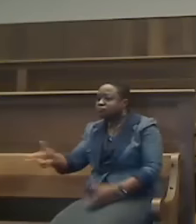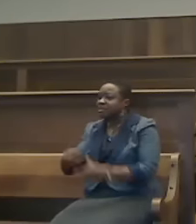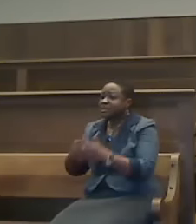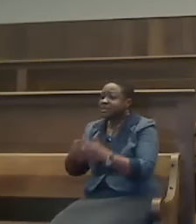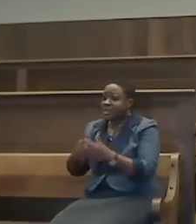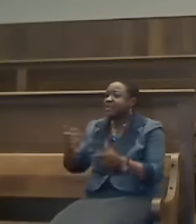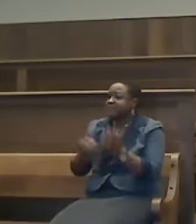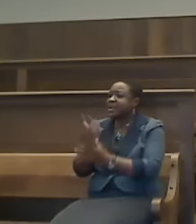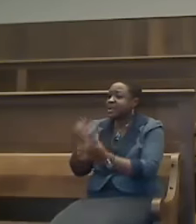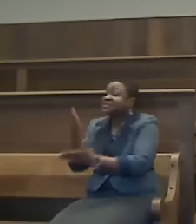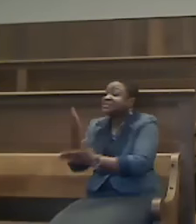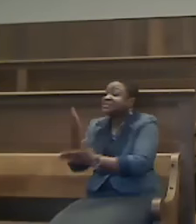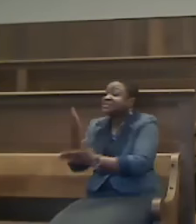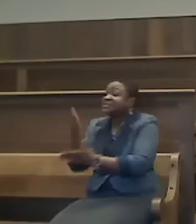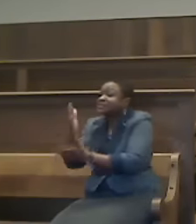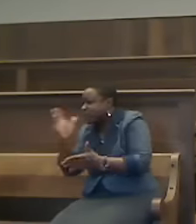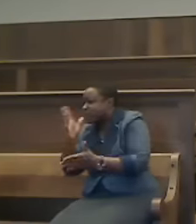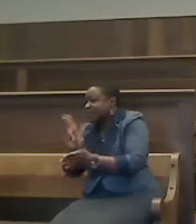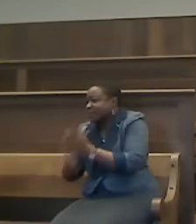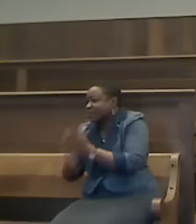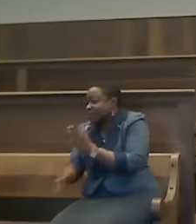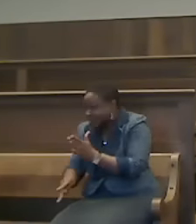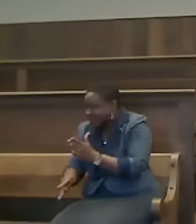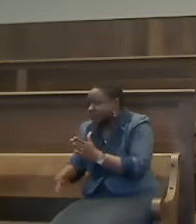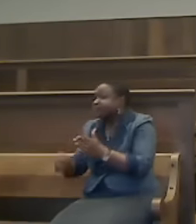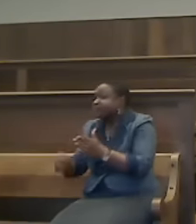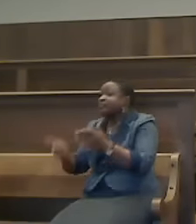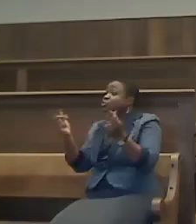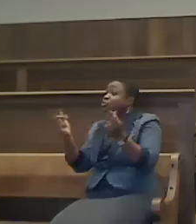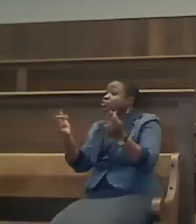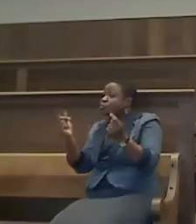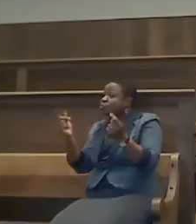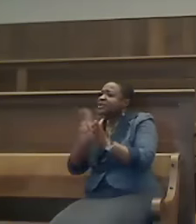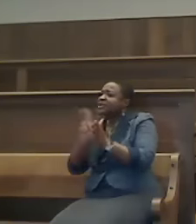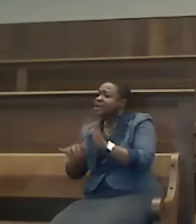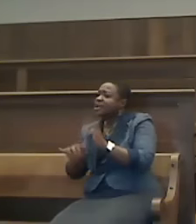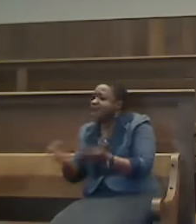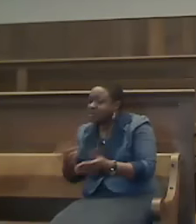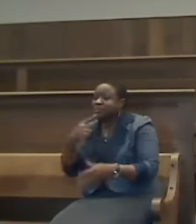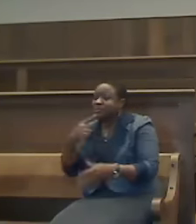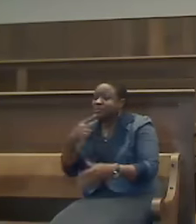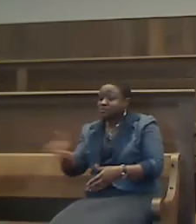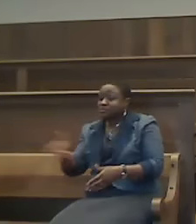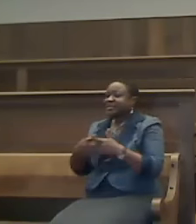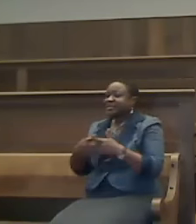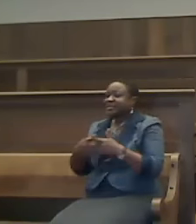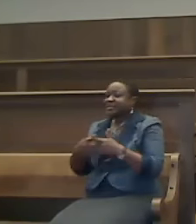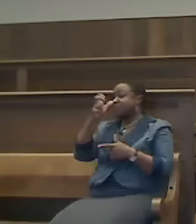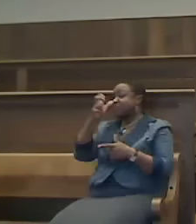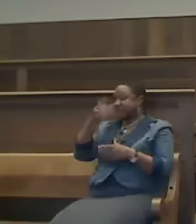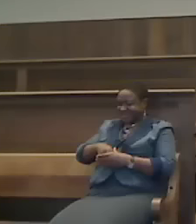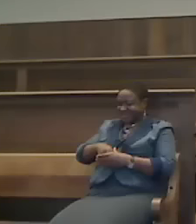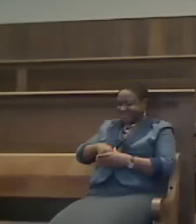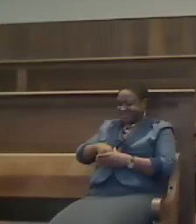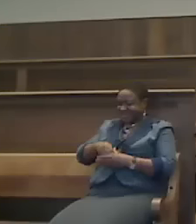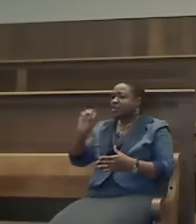kills certain insects. It breaks open their stomachs, breaks little holes in the